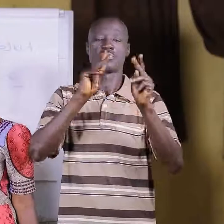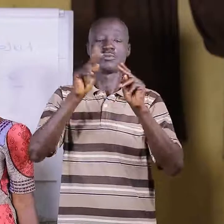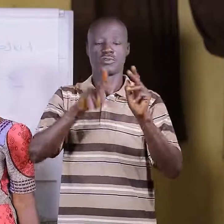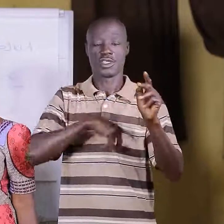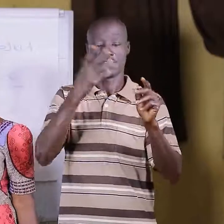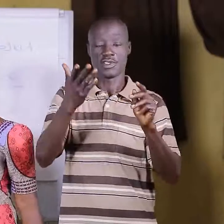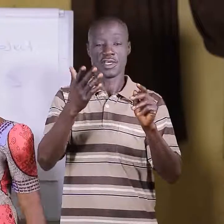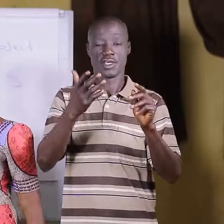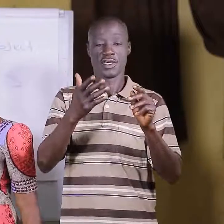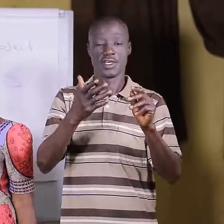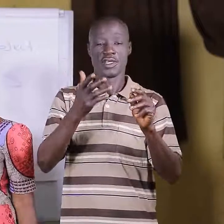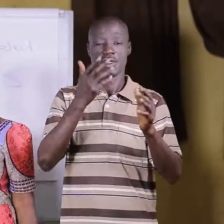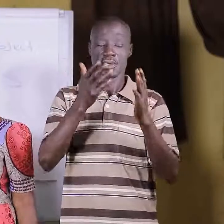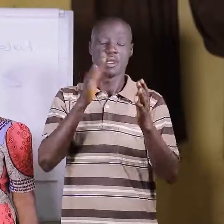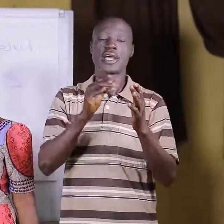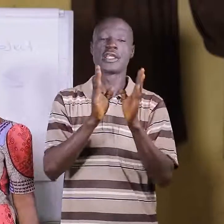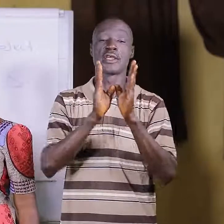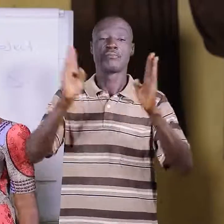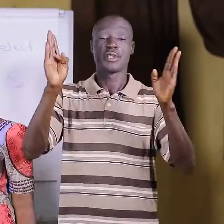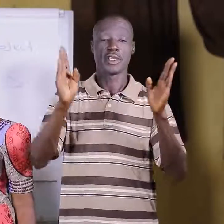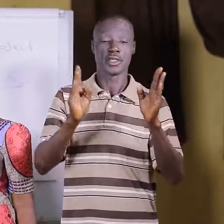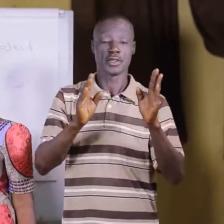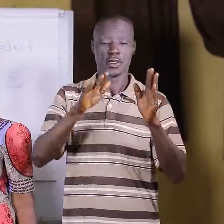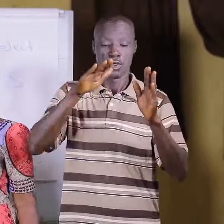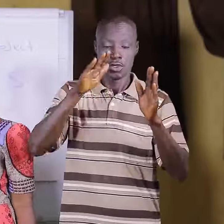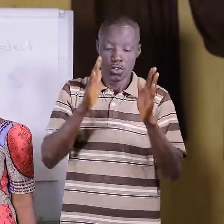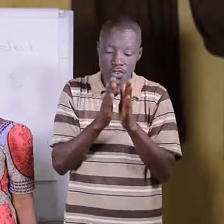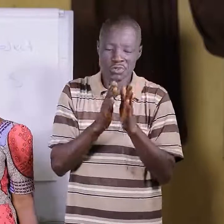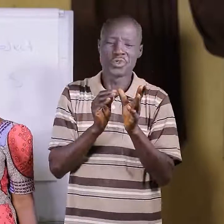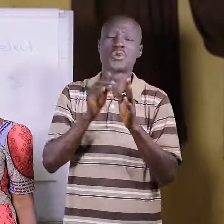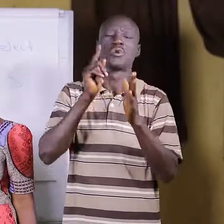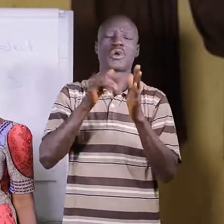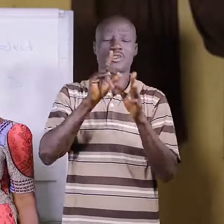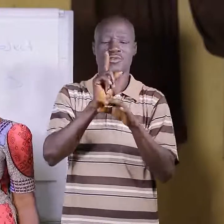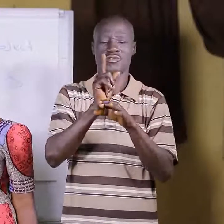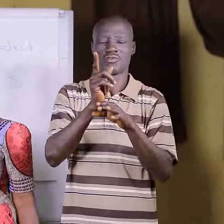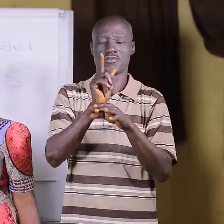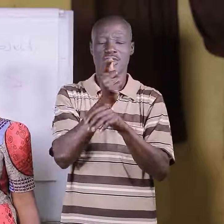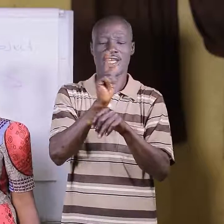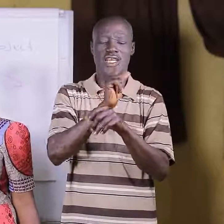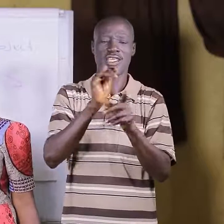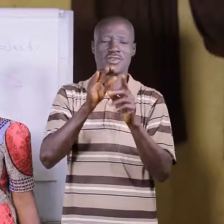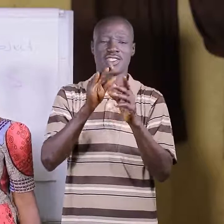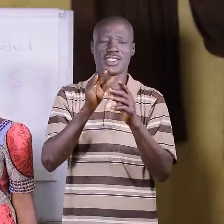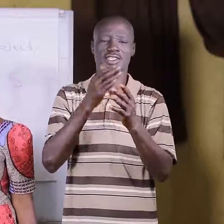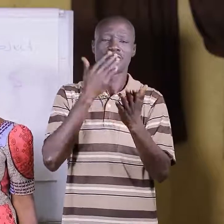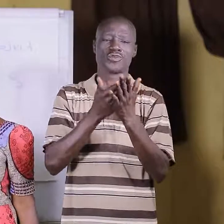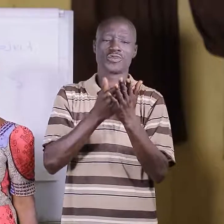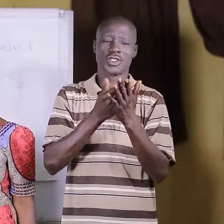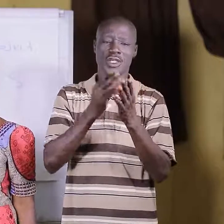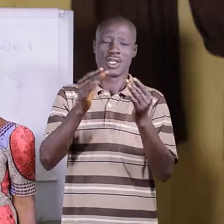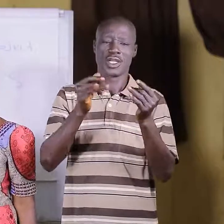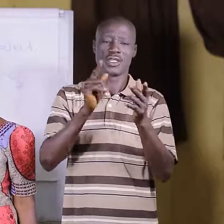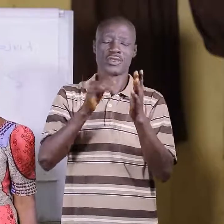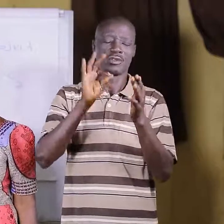they? Were they giants? Were they small? What about the land? Was it fertile? What about the